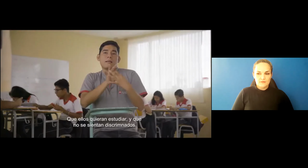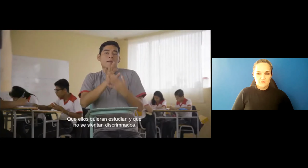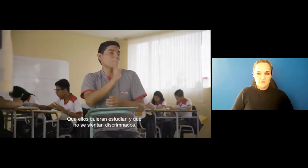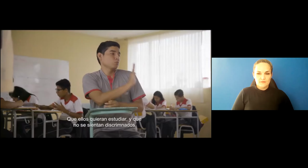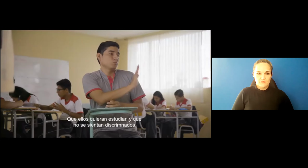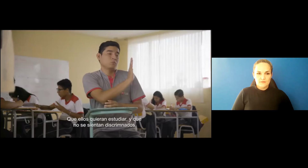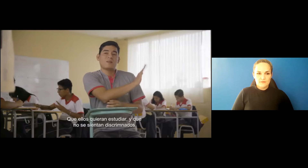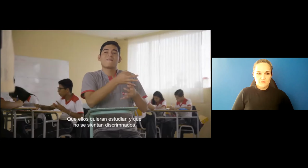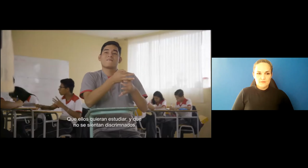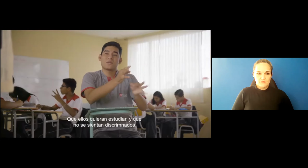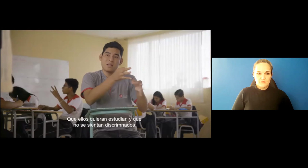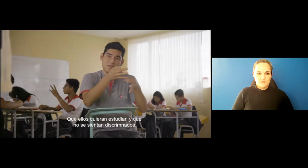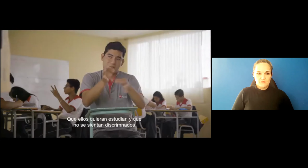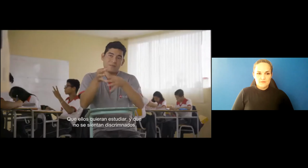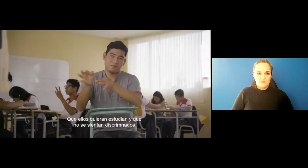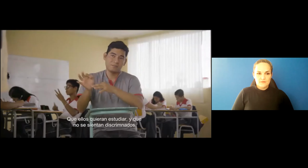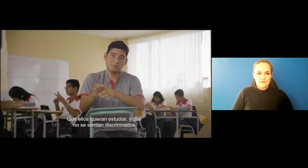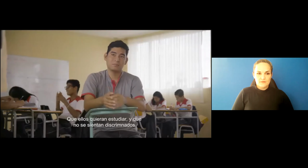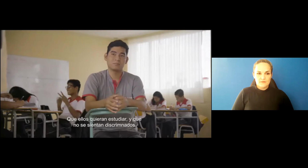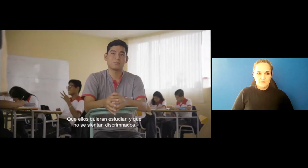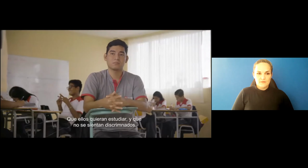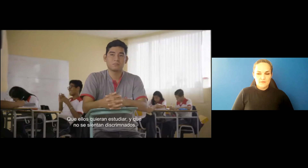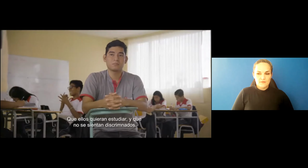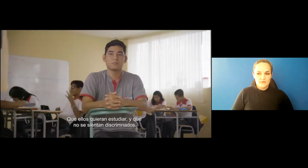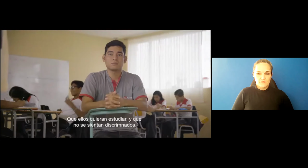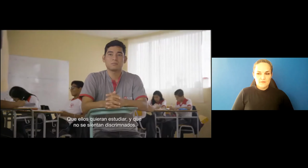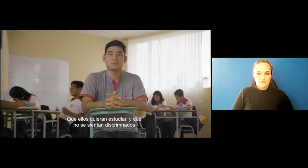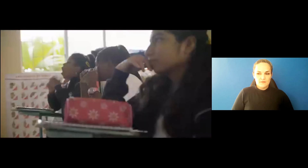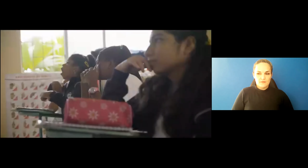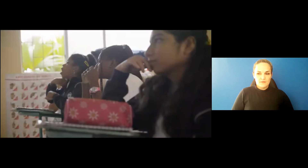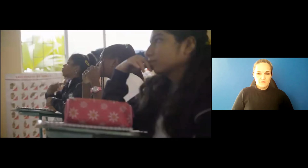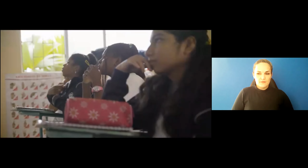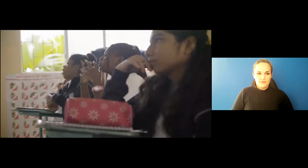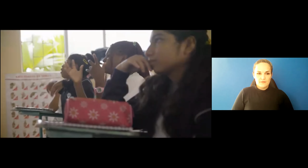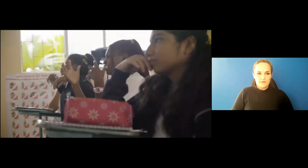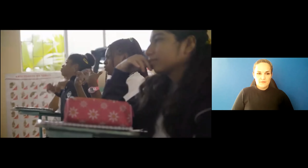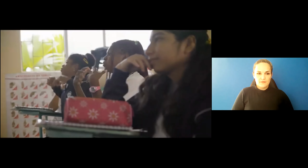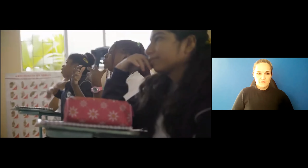It's important that they want to go to school and that they don't feel discriminated against.